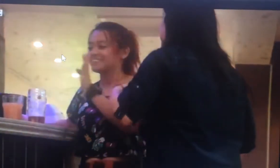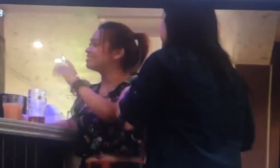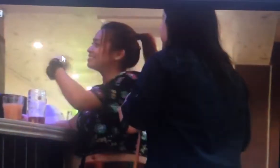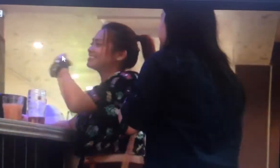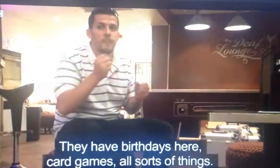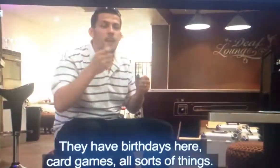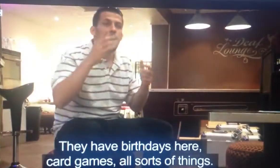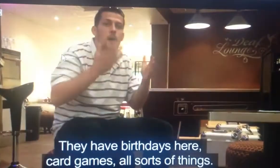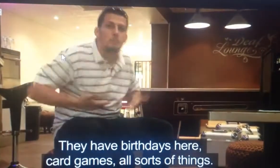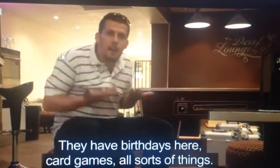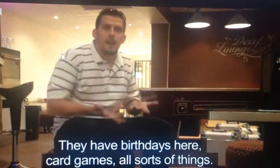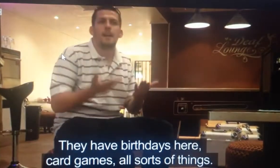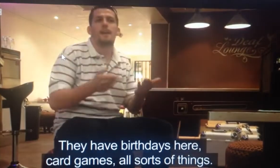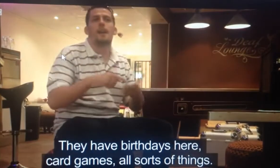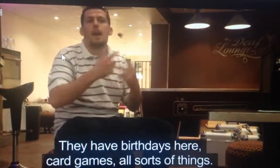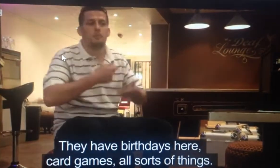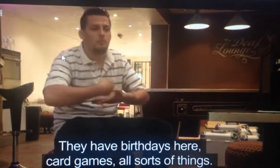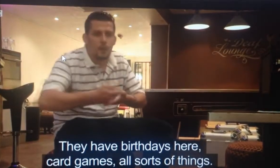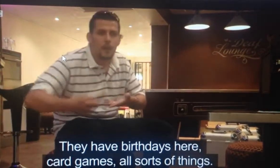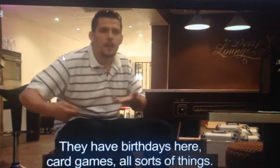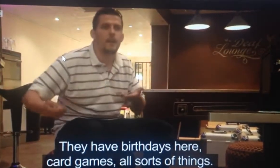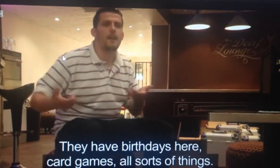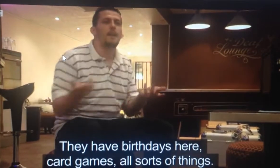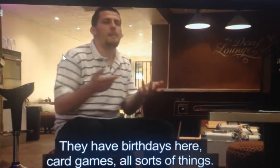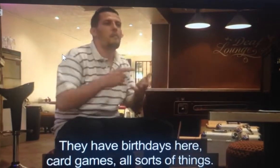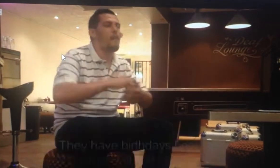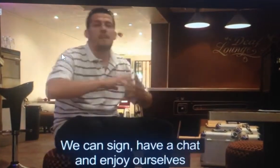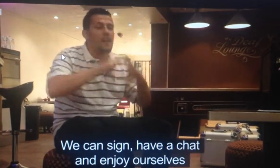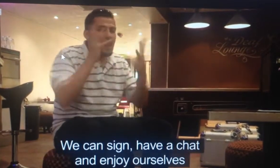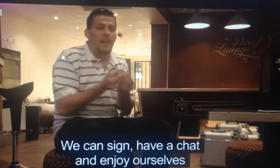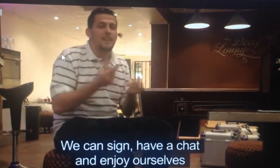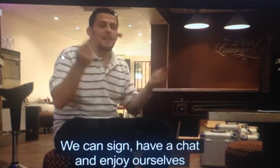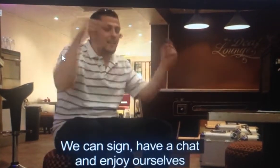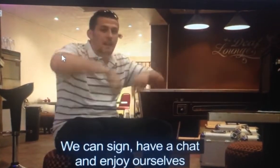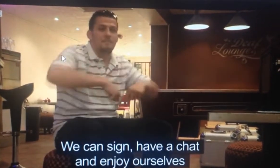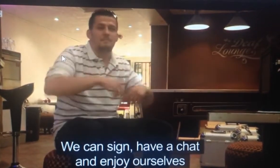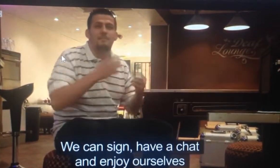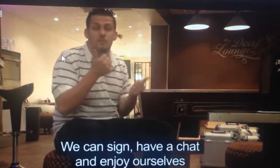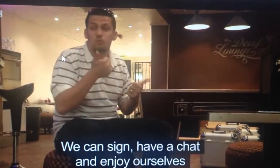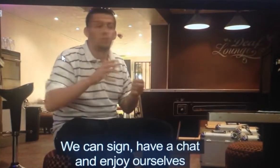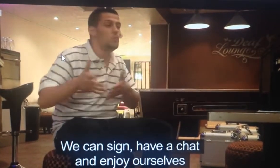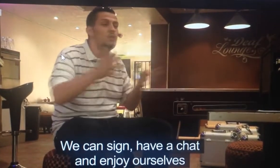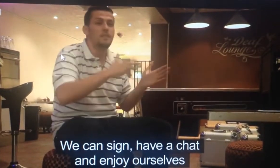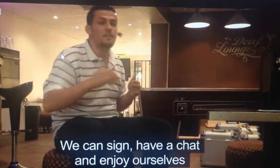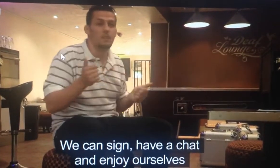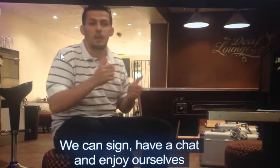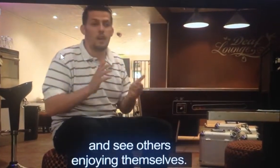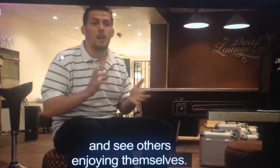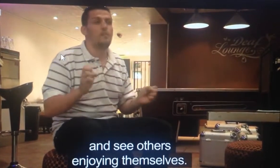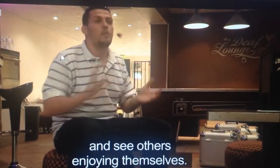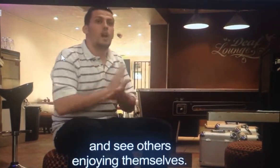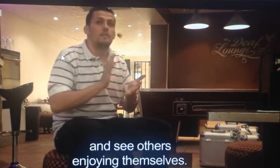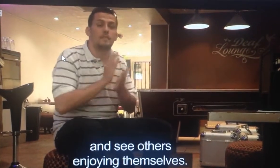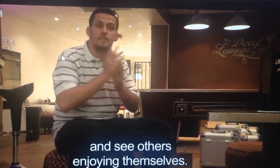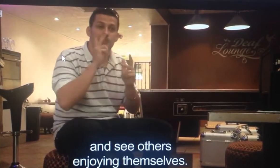They have birthdays here, card games, all sorts of things. We can sign, have a chat and enjoy ourselves and see others enjoying themselves.